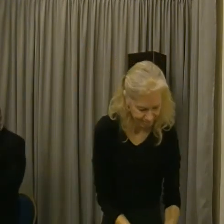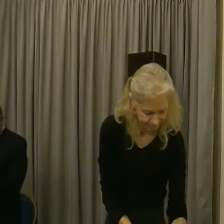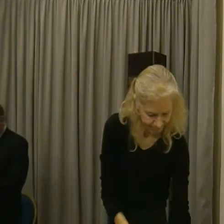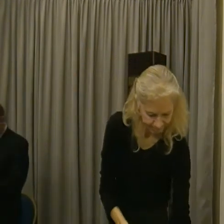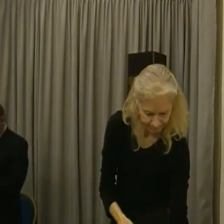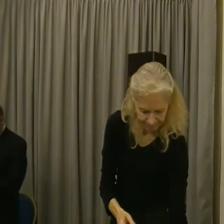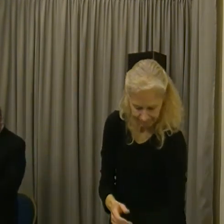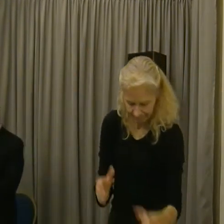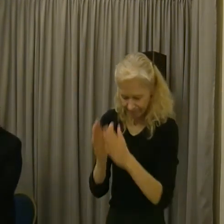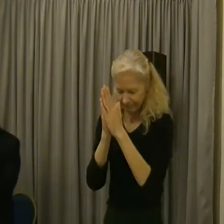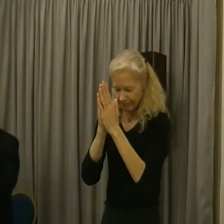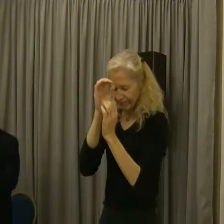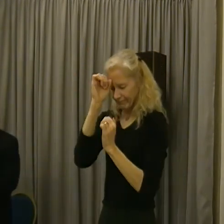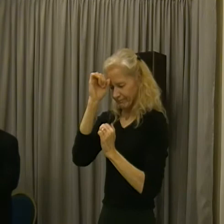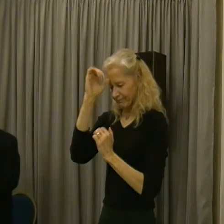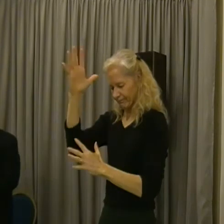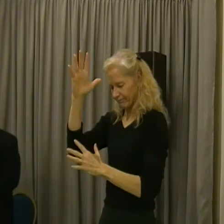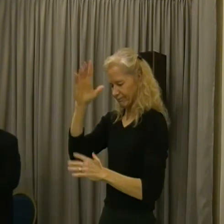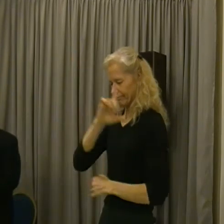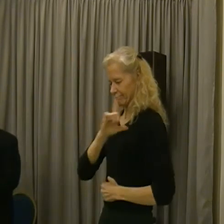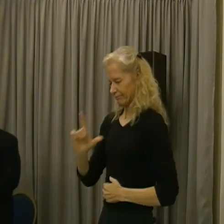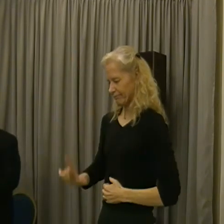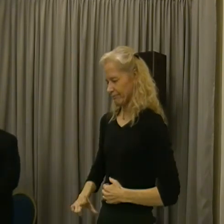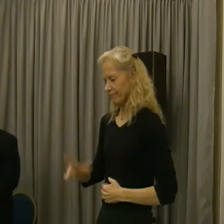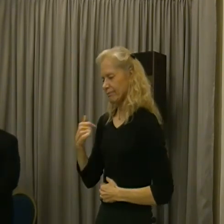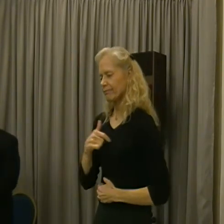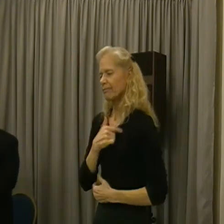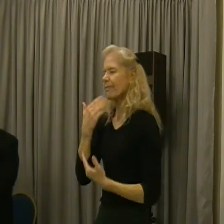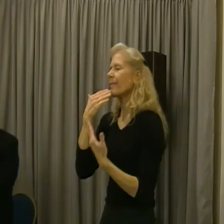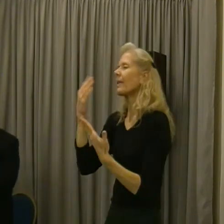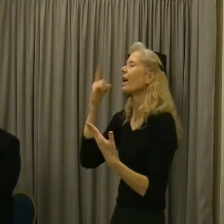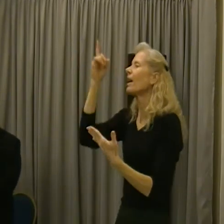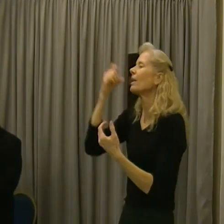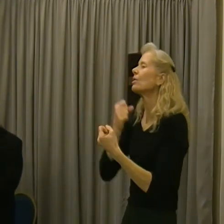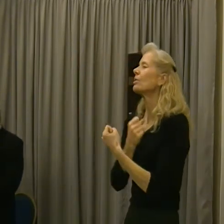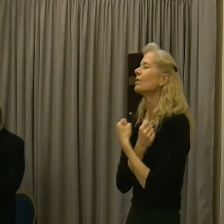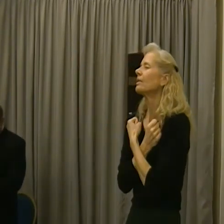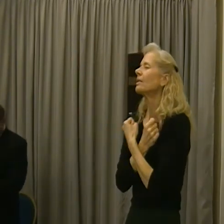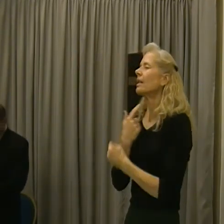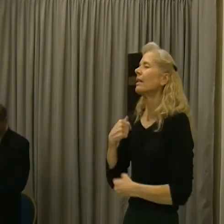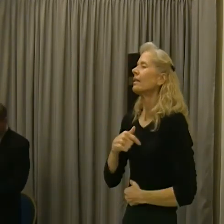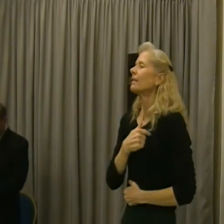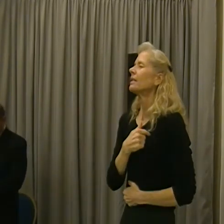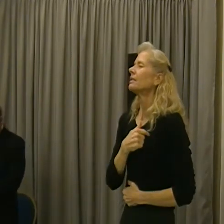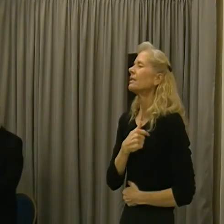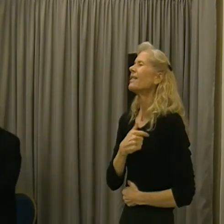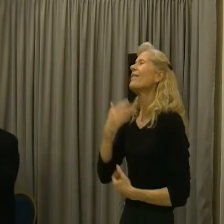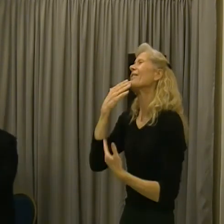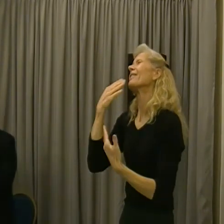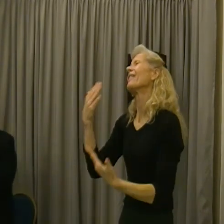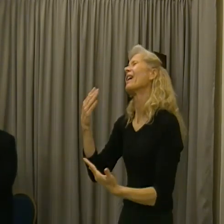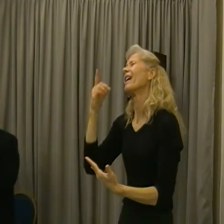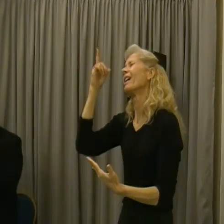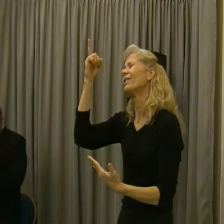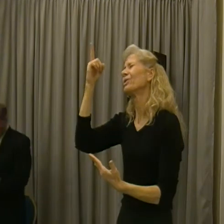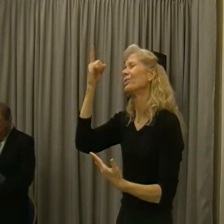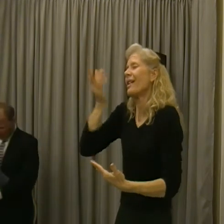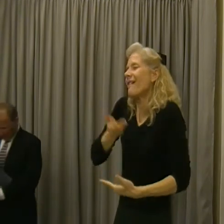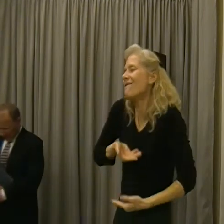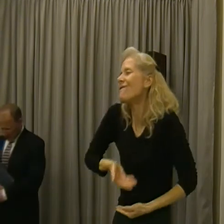thank you. We thank you for your love, Lord, for allowing us to come as well, Lord. We thank you for what you used your word for today, Lord,